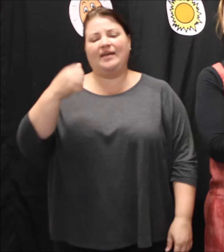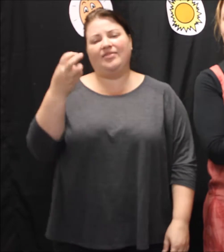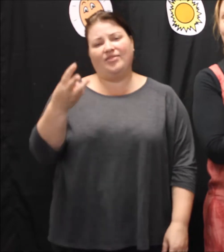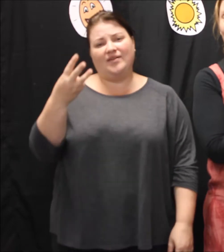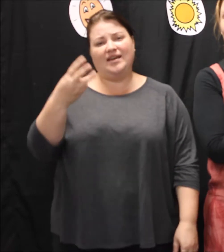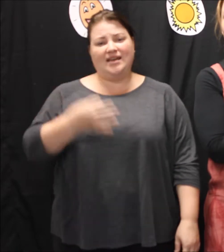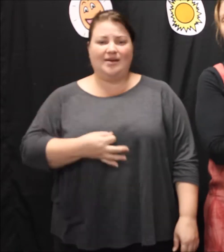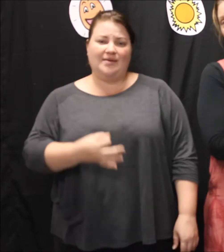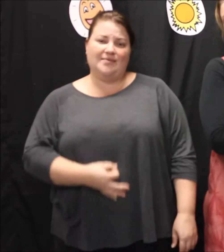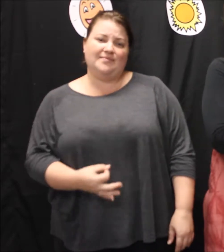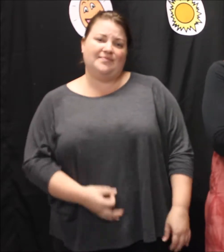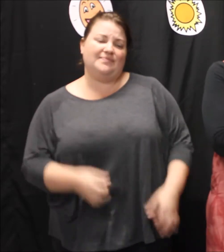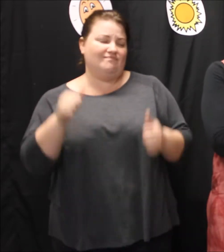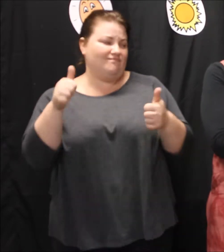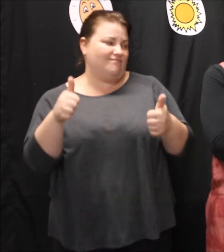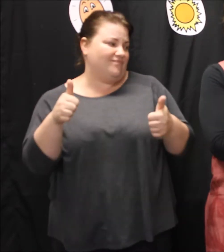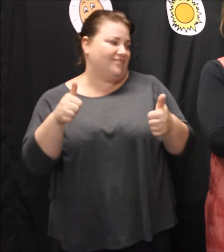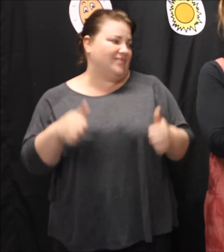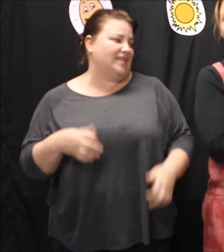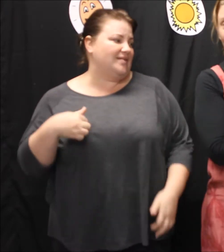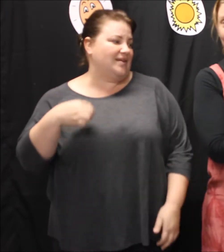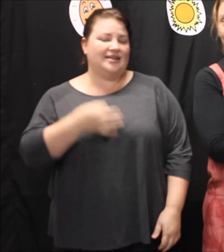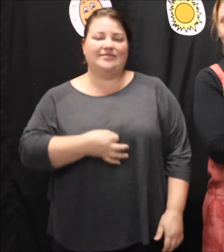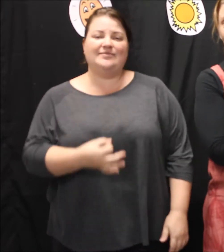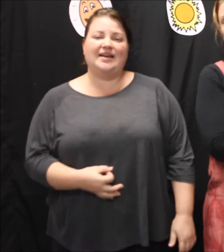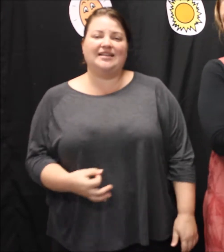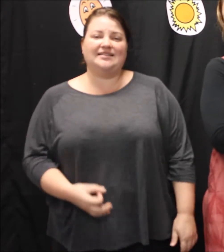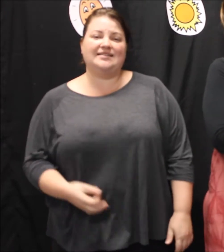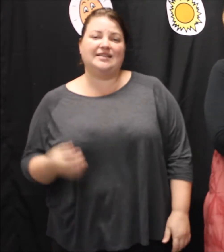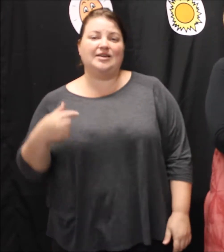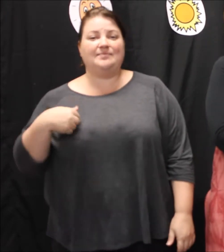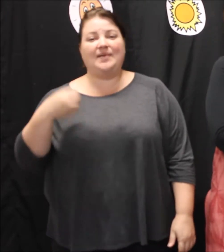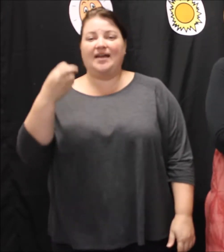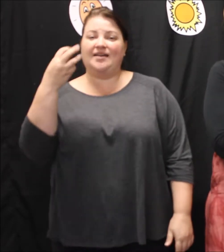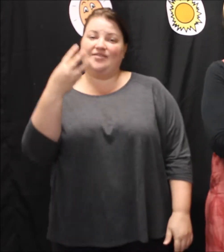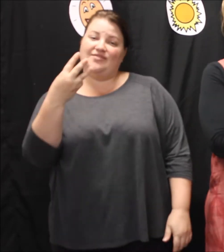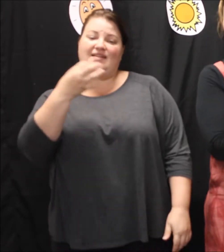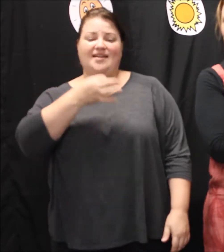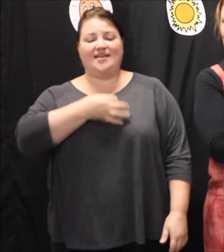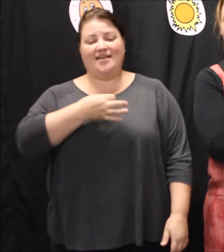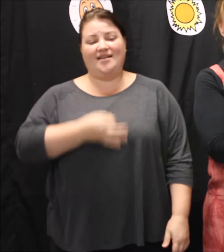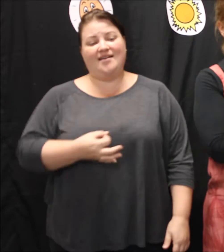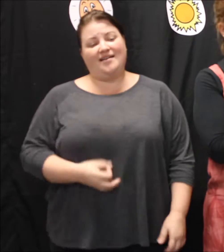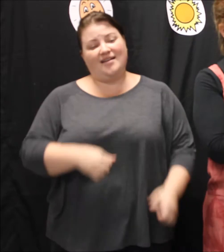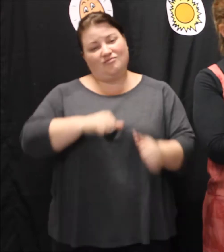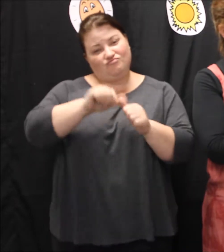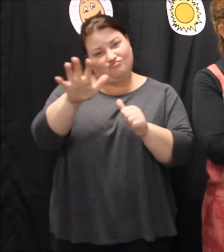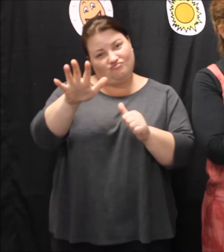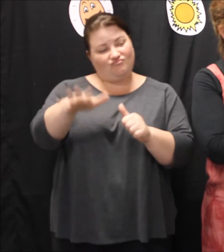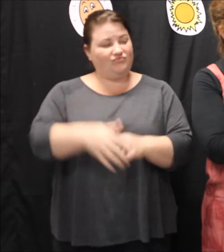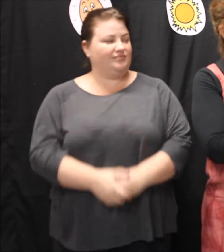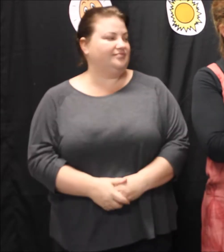groovy buttons. My buttons, my 3 groovy buttons.